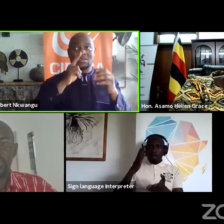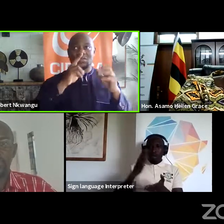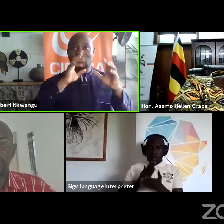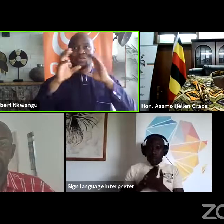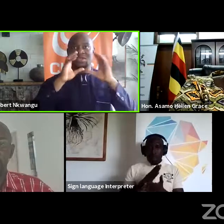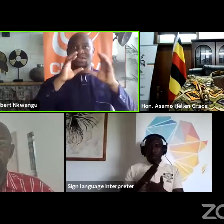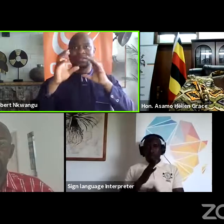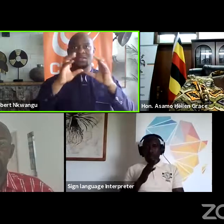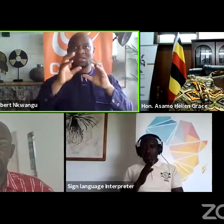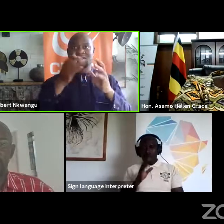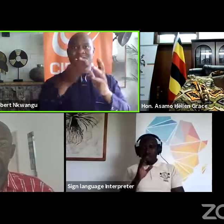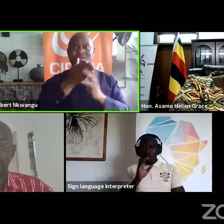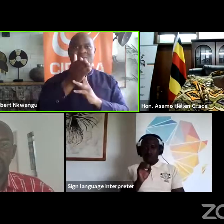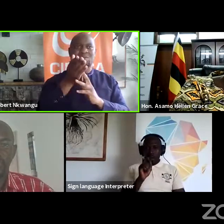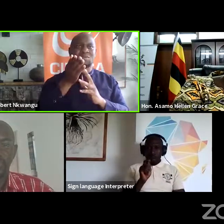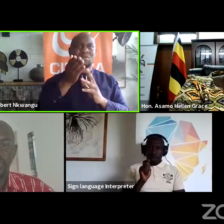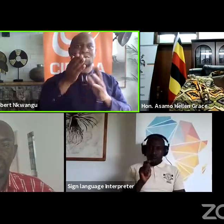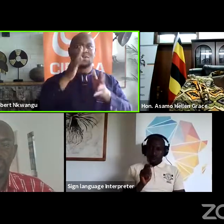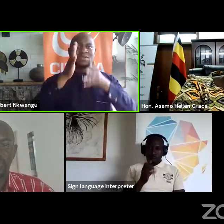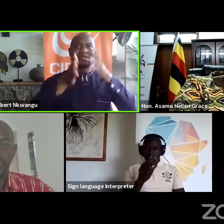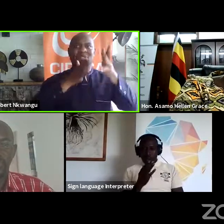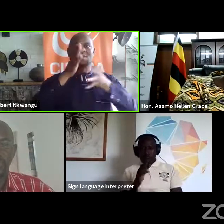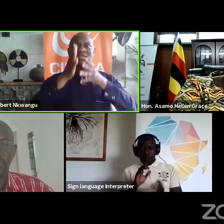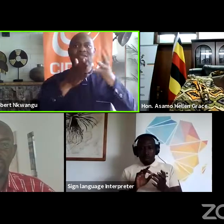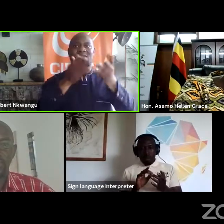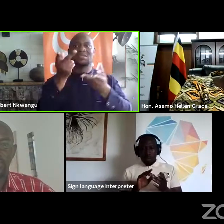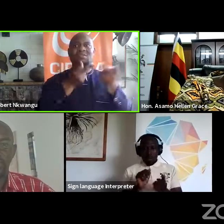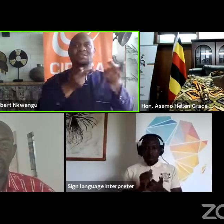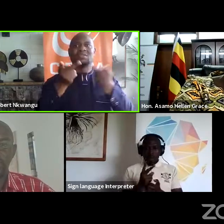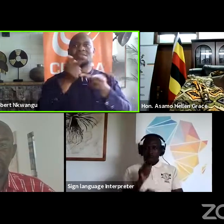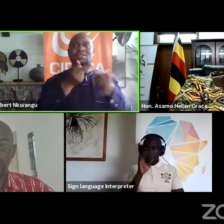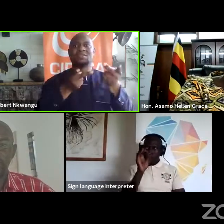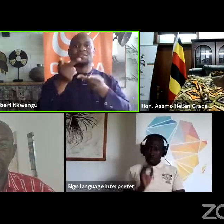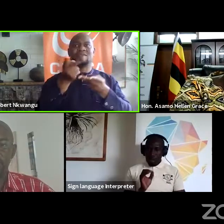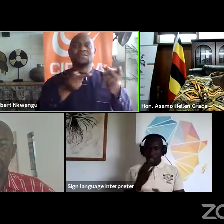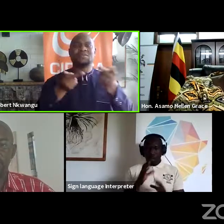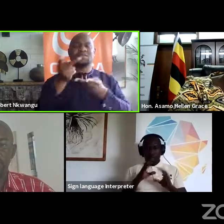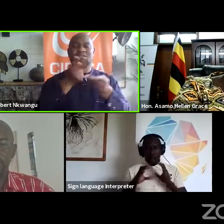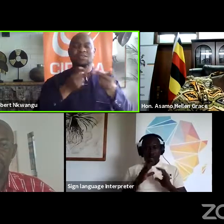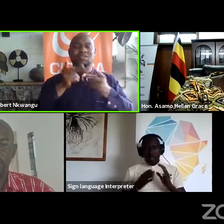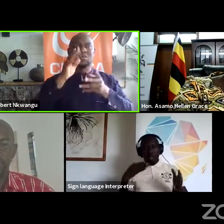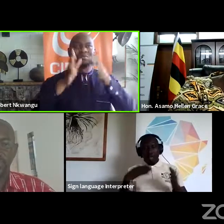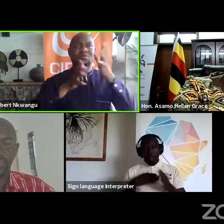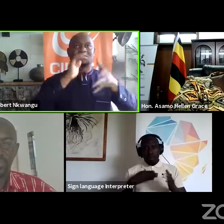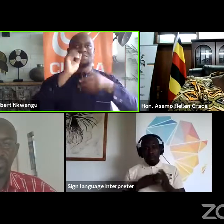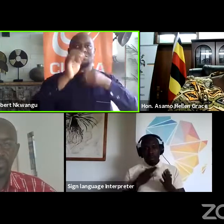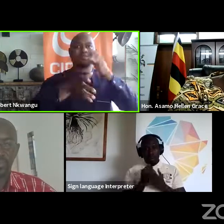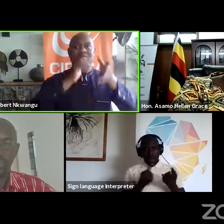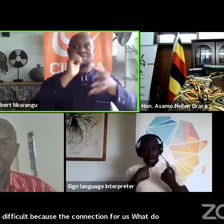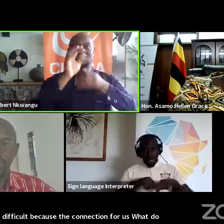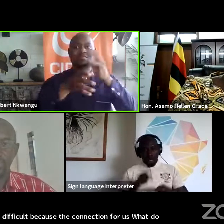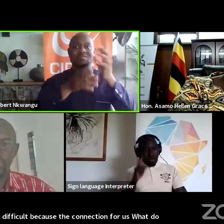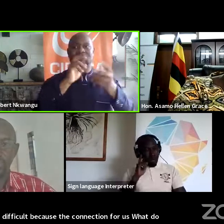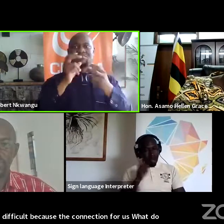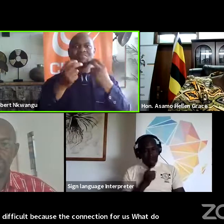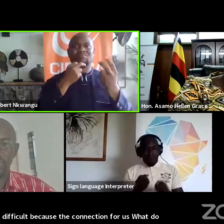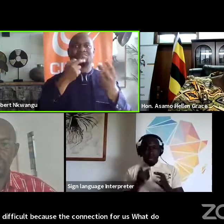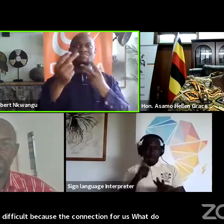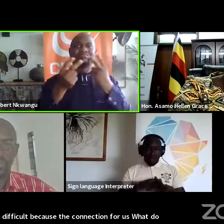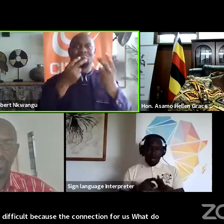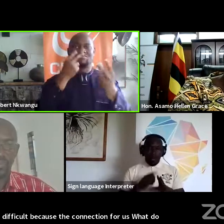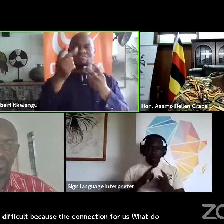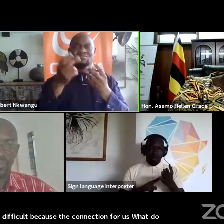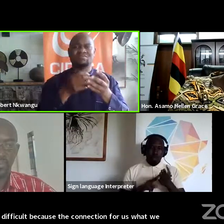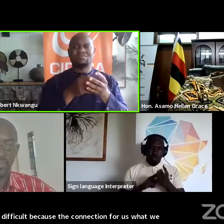and now the internet is 12%. I mean, communication becomes difficult because, take an example, us who are deaf, we usually use sign language